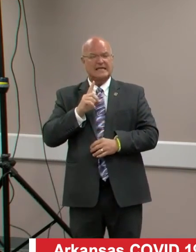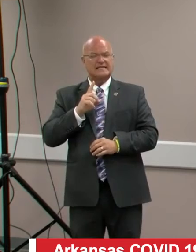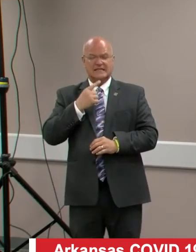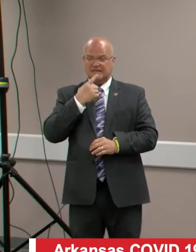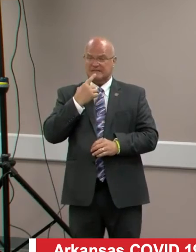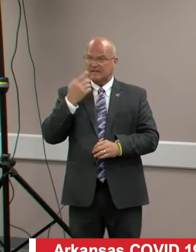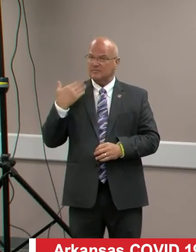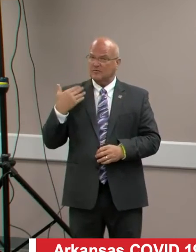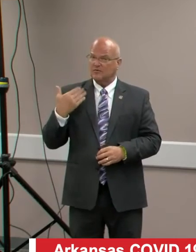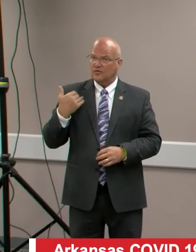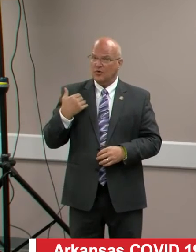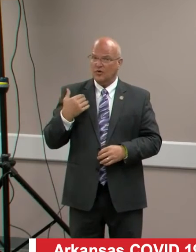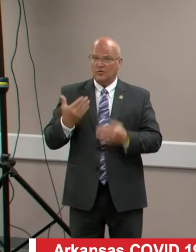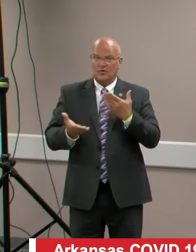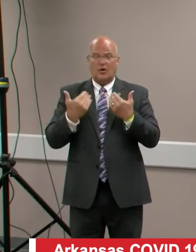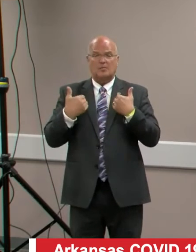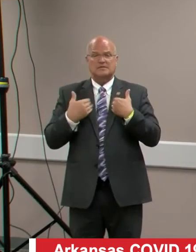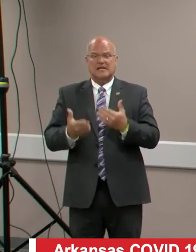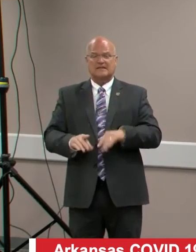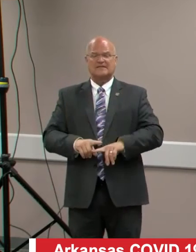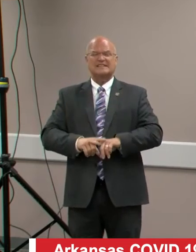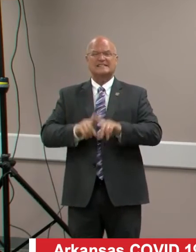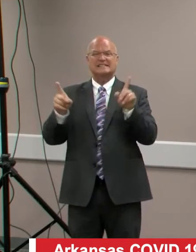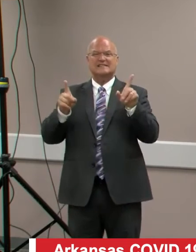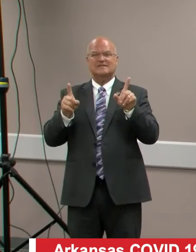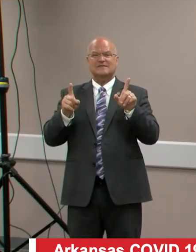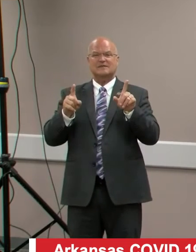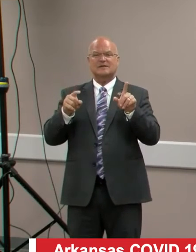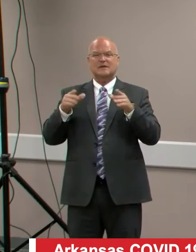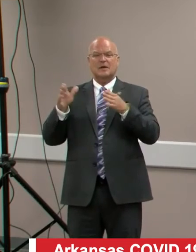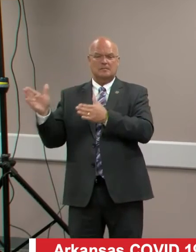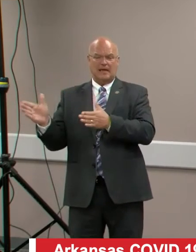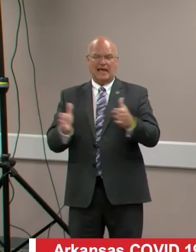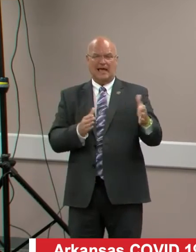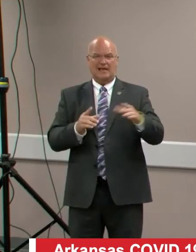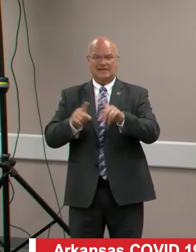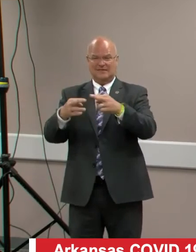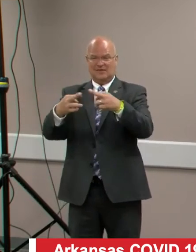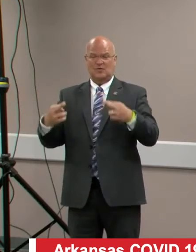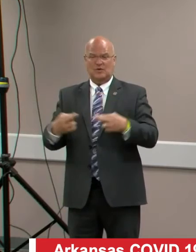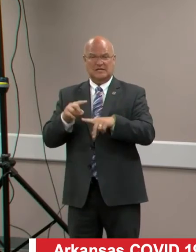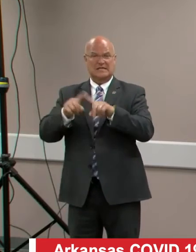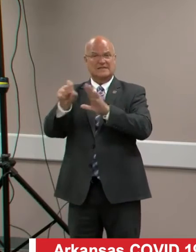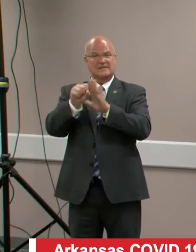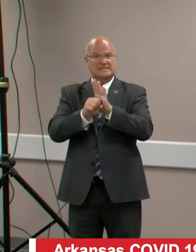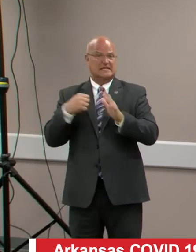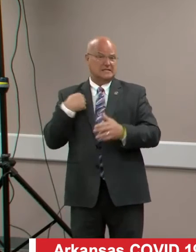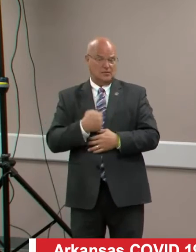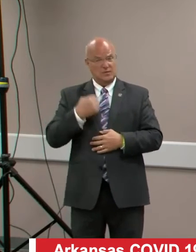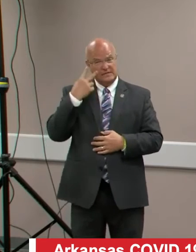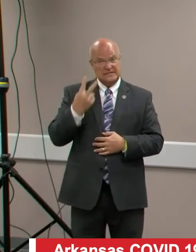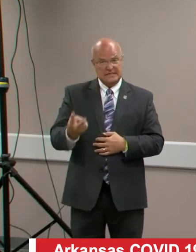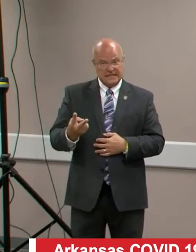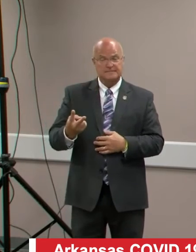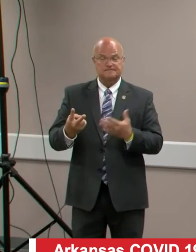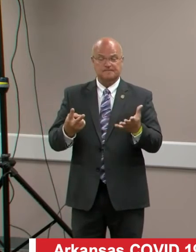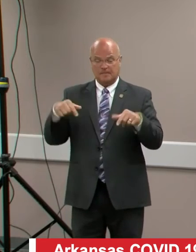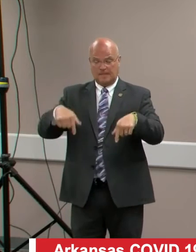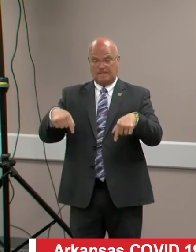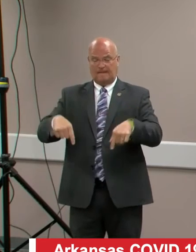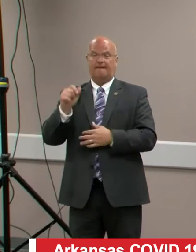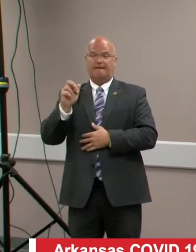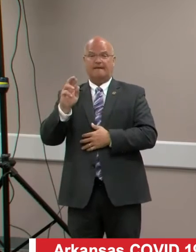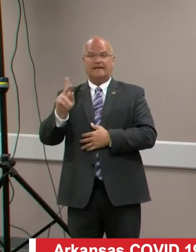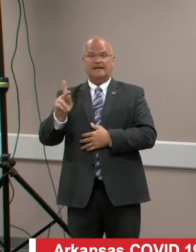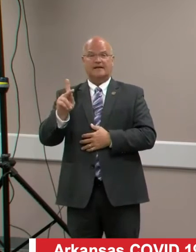As I've said before, you almost have a different pattern in the different regions and different states that we see. So in